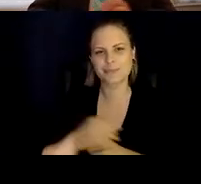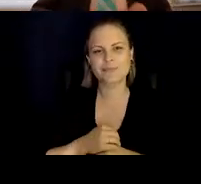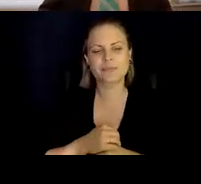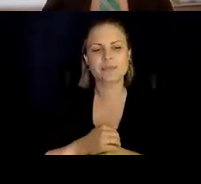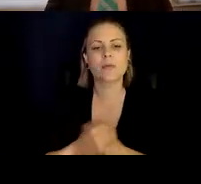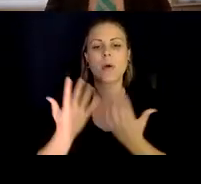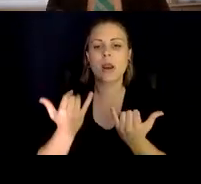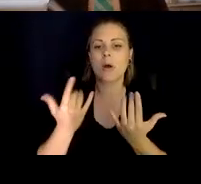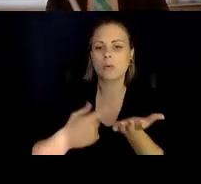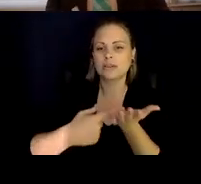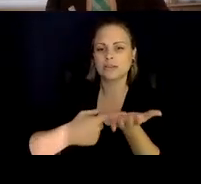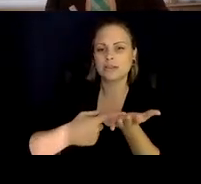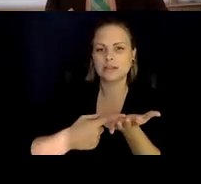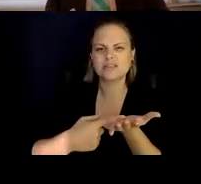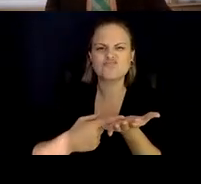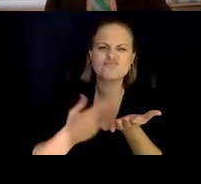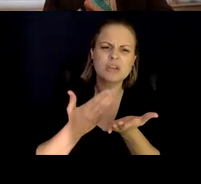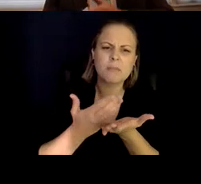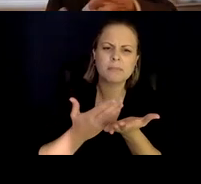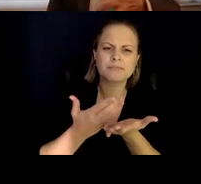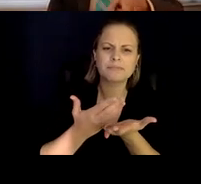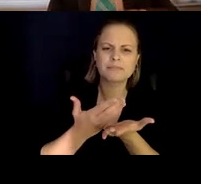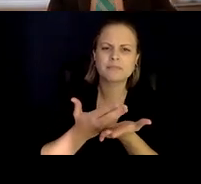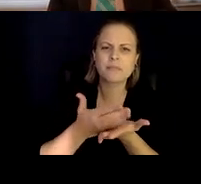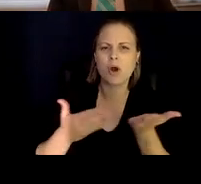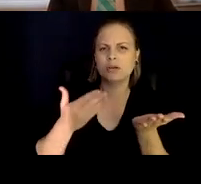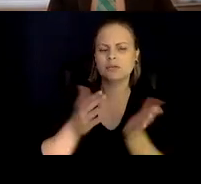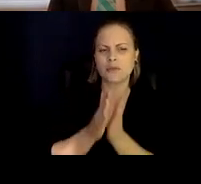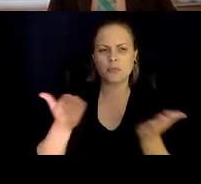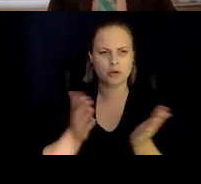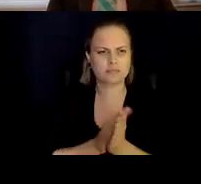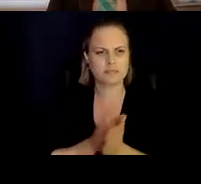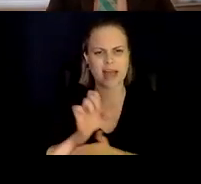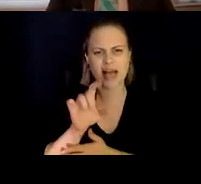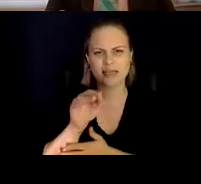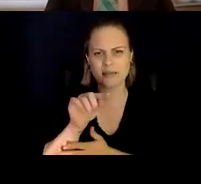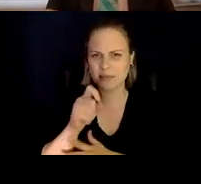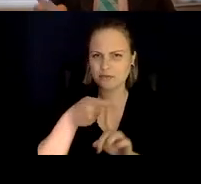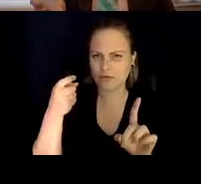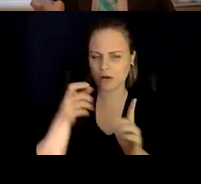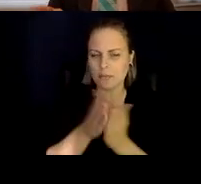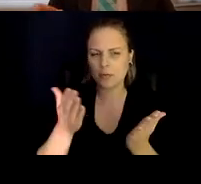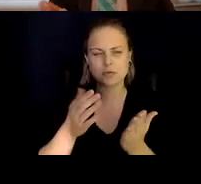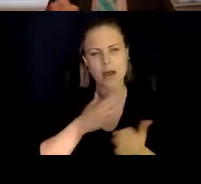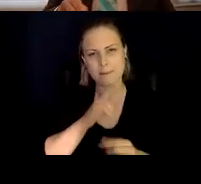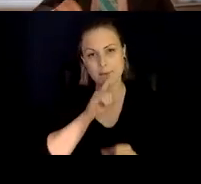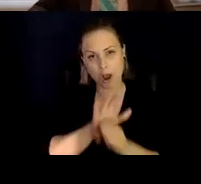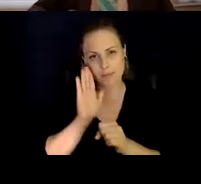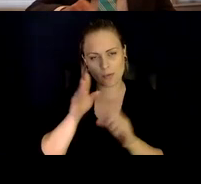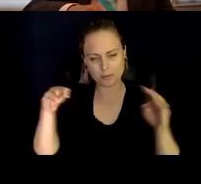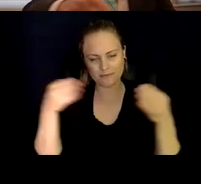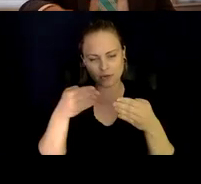about elements from the book, and I'll promise to be focused here. Pardon me.